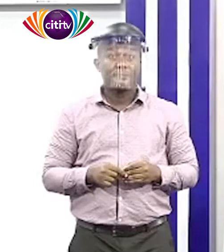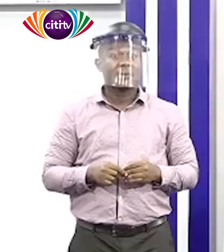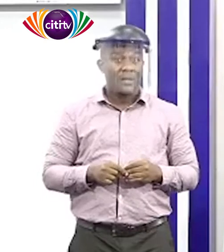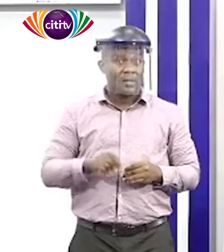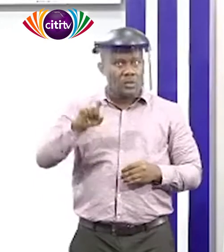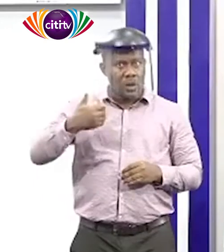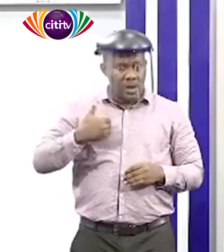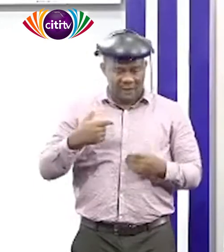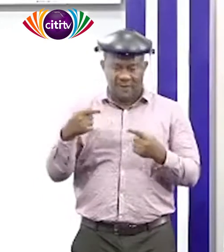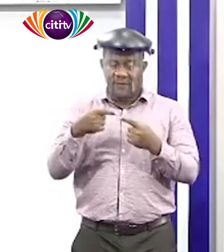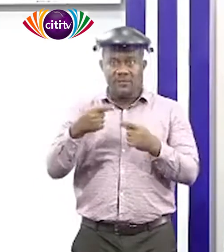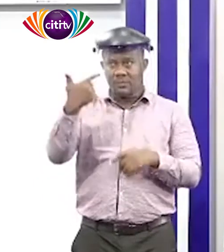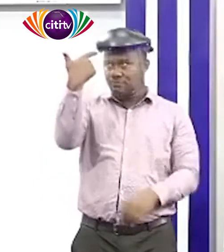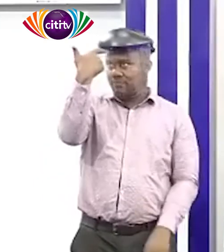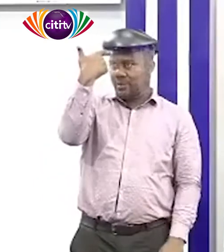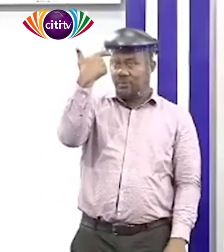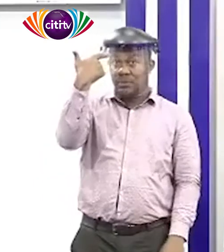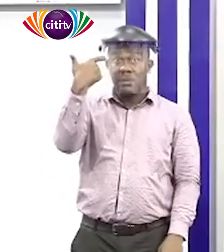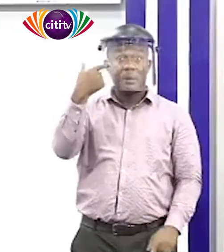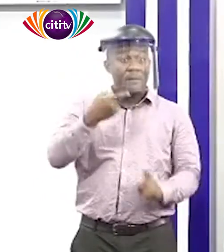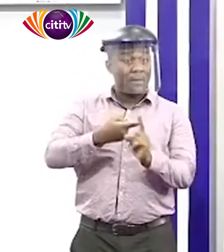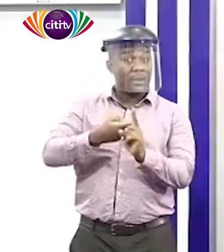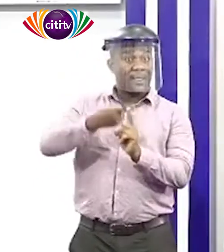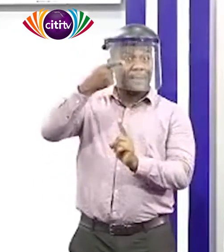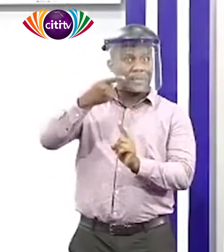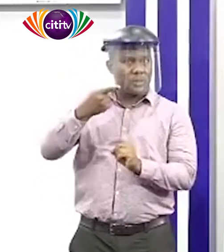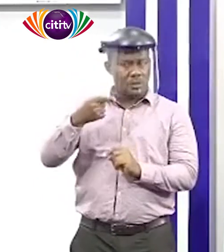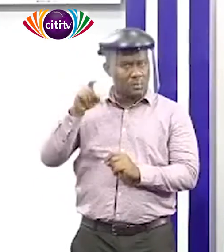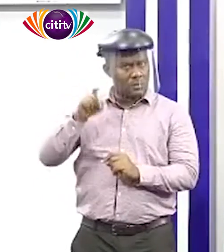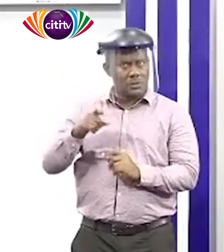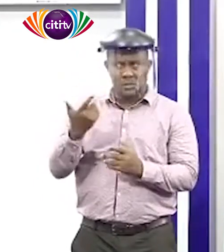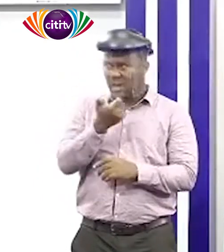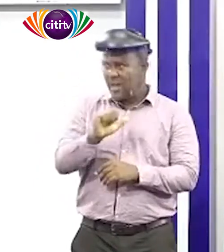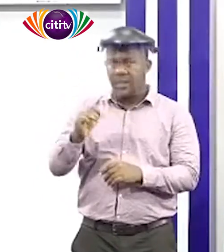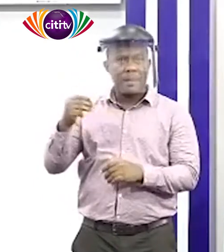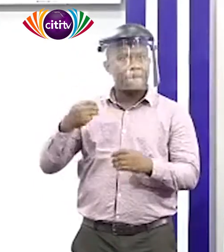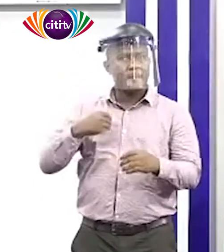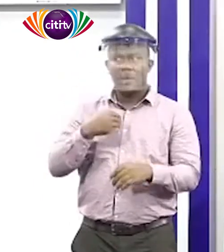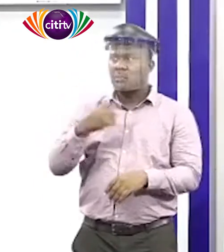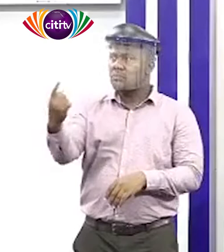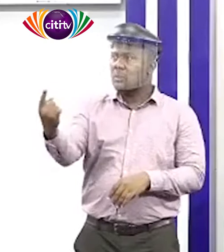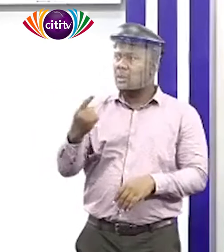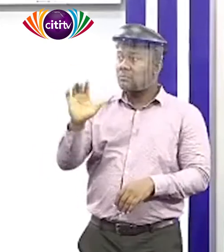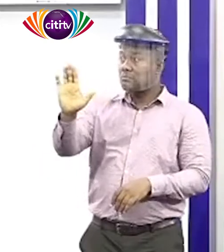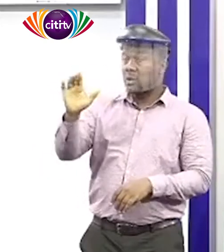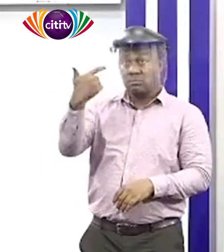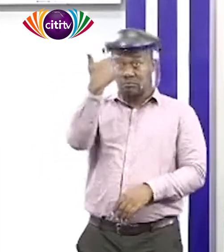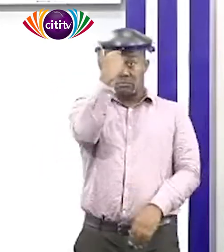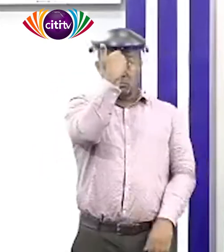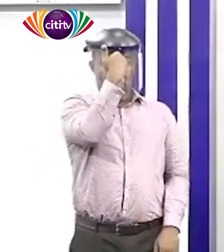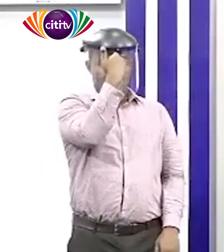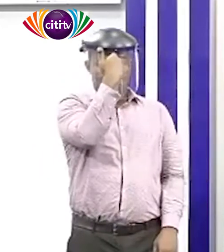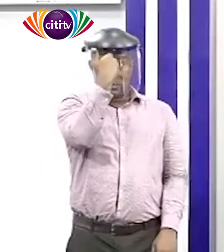Thermometer guns or thermal scanners must be provided for checking the temperature of members at entry points or venues